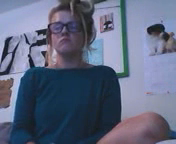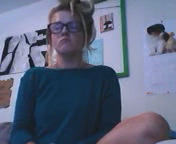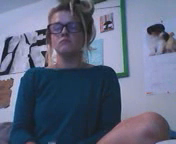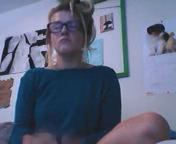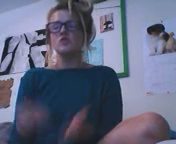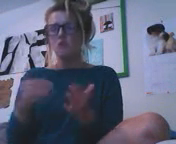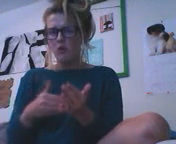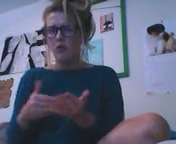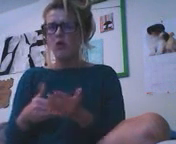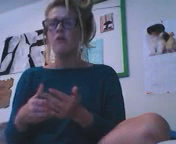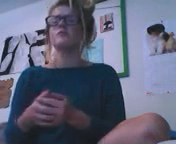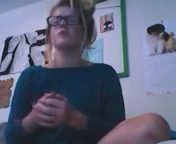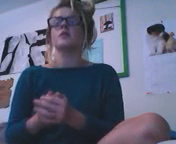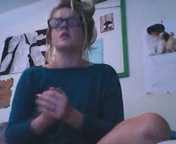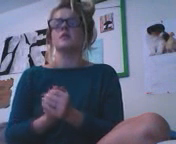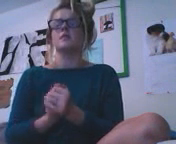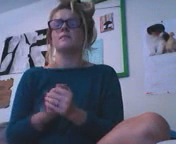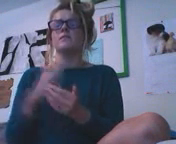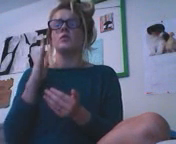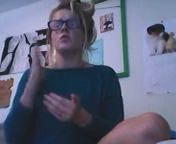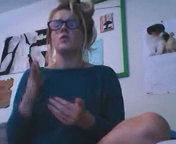But it's just one more thing to keep in mind.